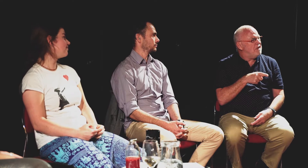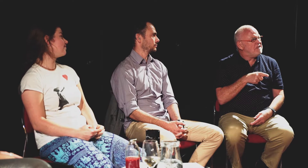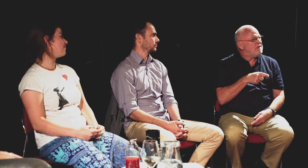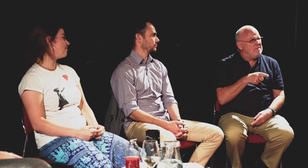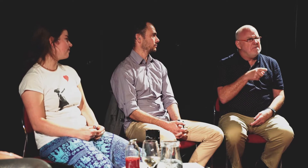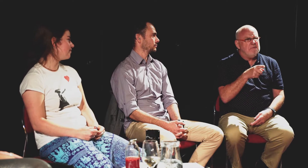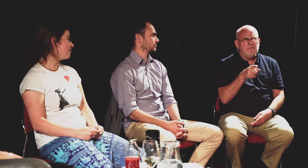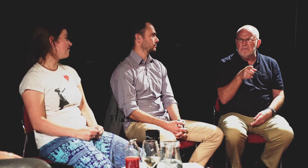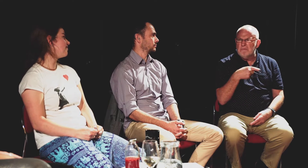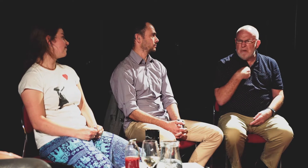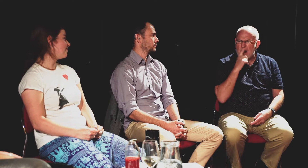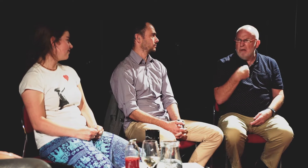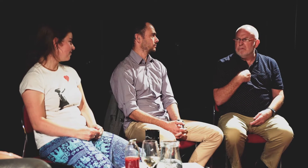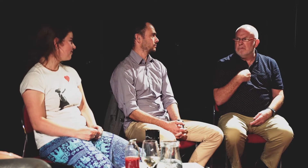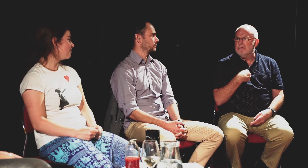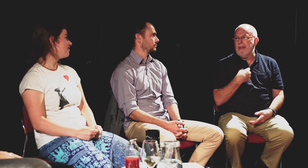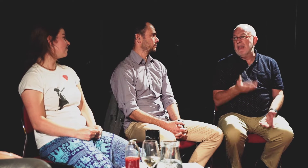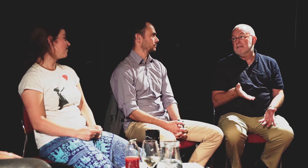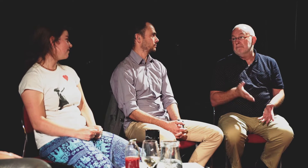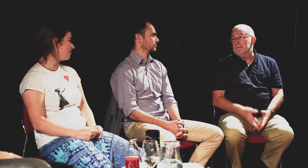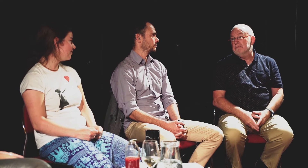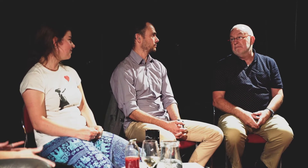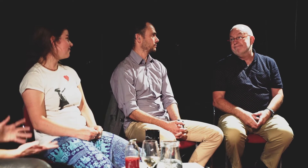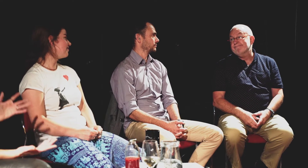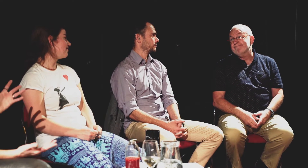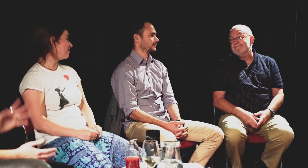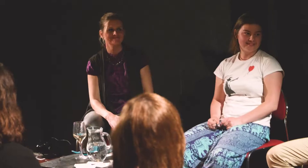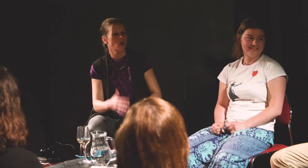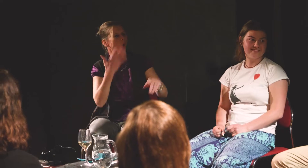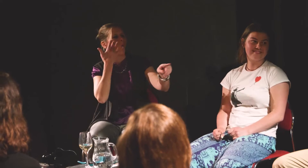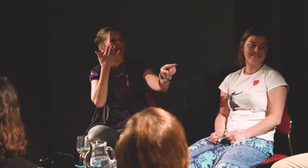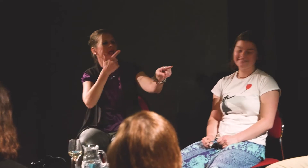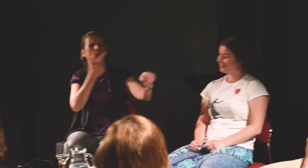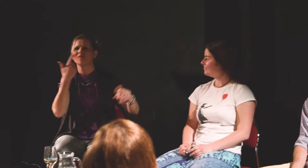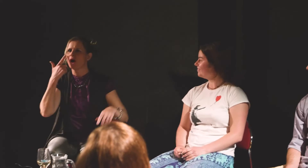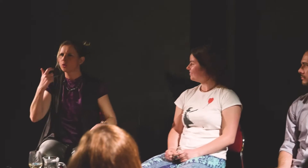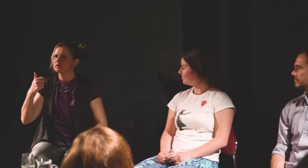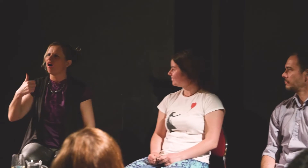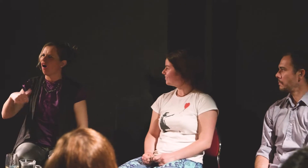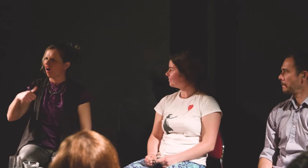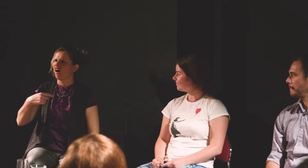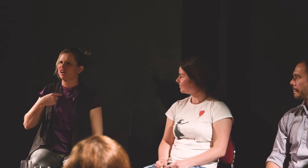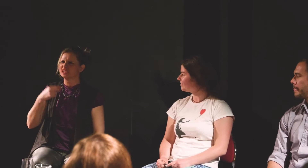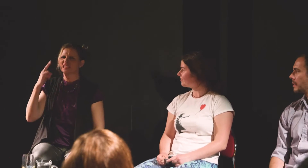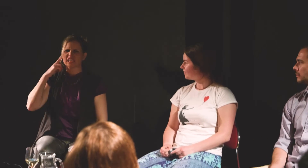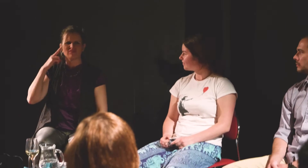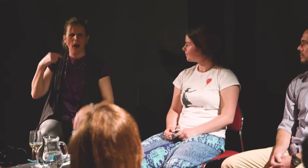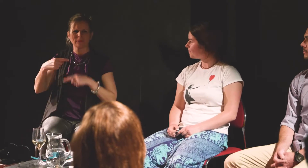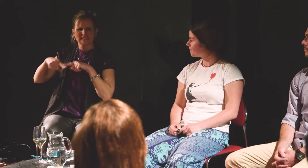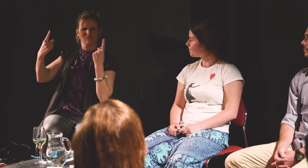while, why do they all moving their lips a lot? And I thought, well, I couldn't do that. And I thought, that's where I'm different. Okay, so when you realised that you